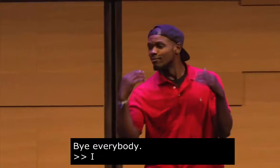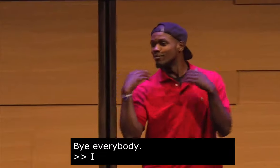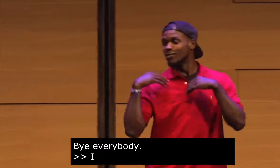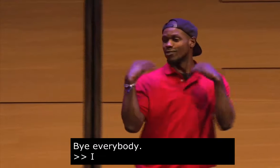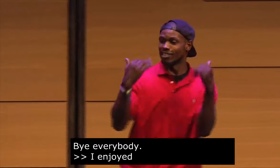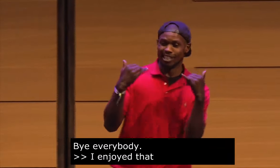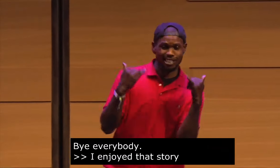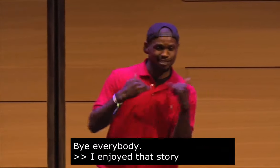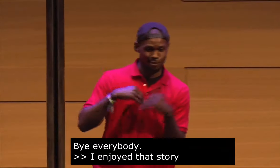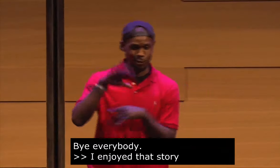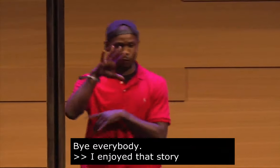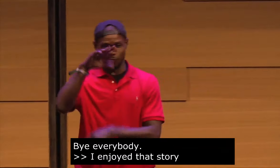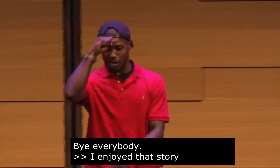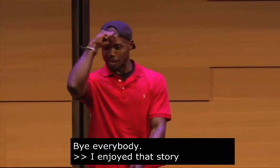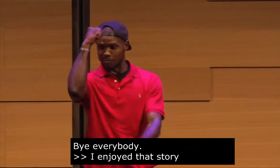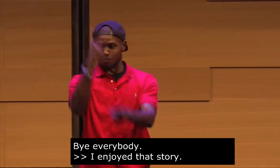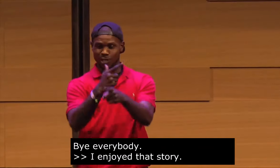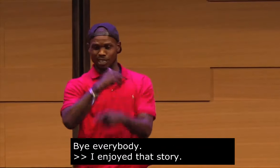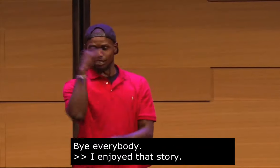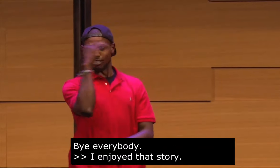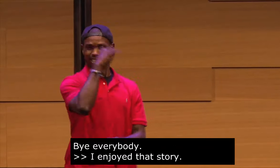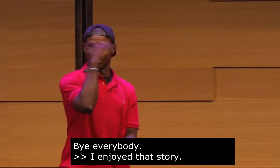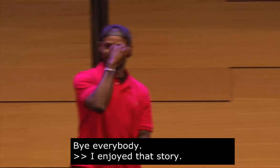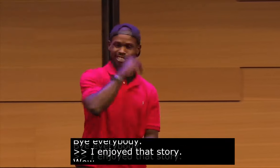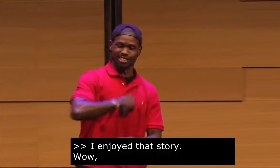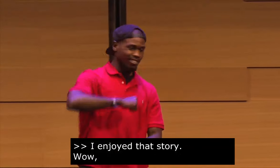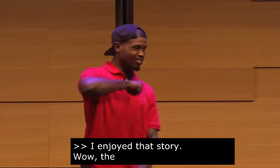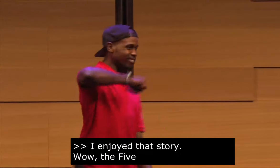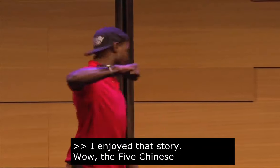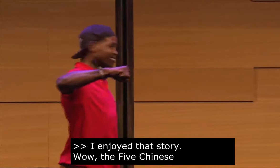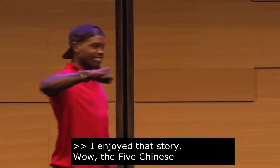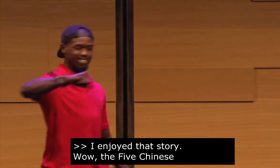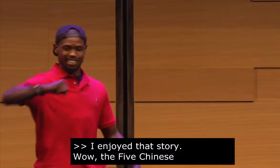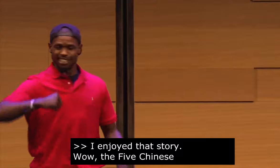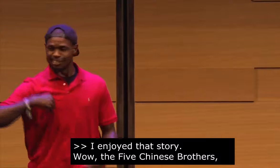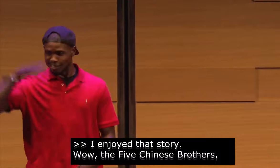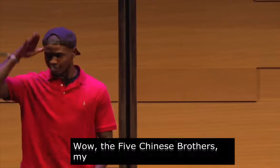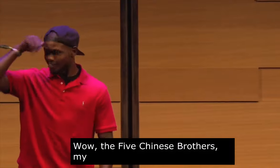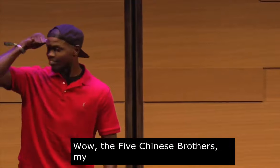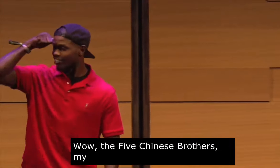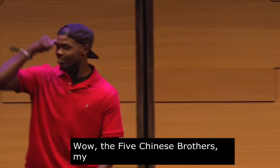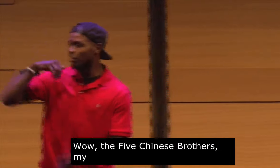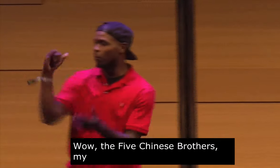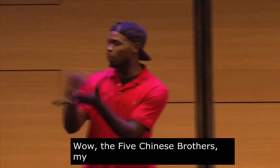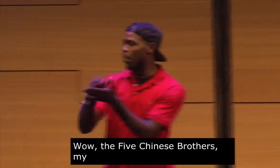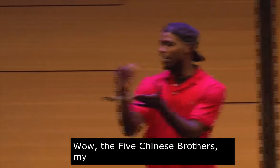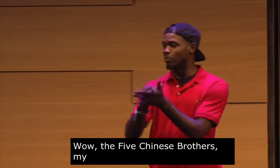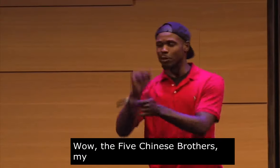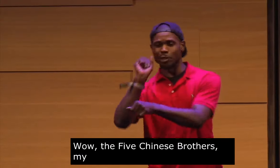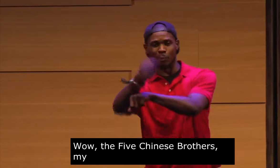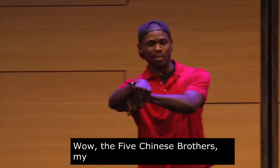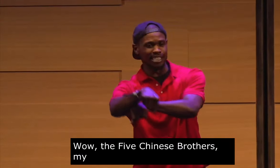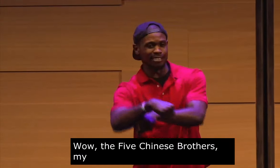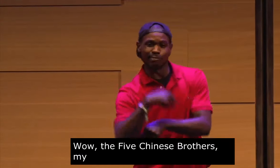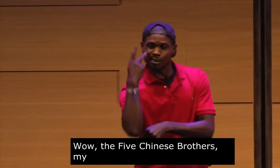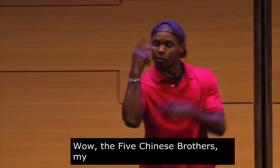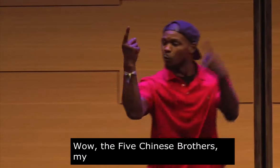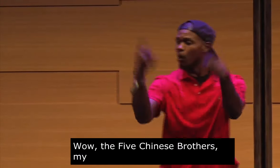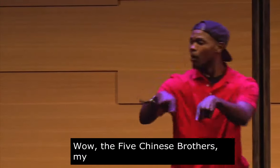I enjoyed that story. Wow, the five Chinese brothers. My goodness, they are some stubborn ones. It's